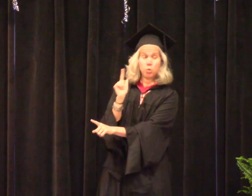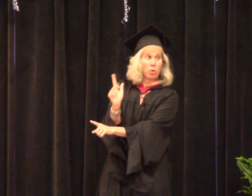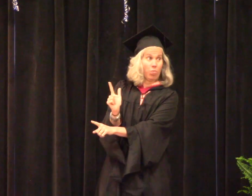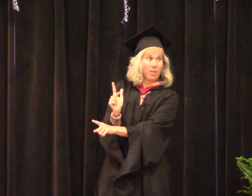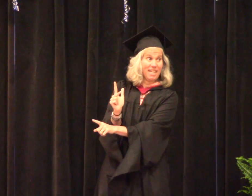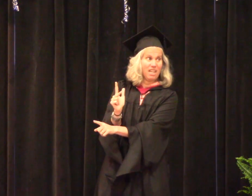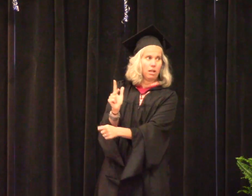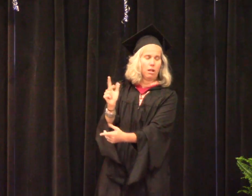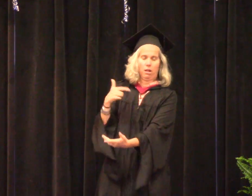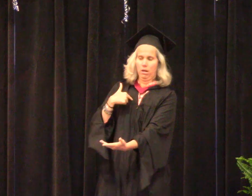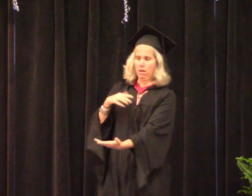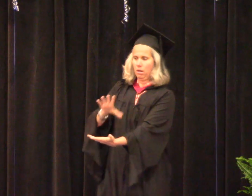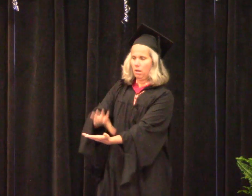bit different.